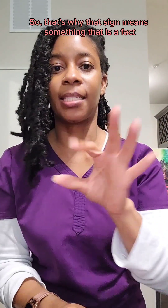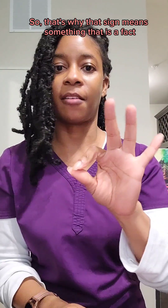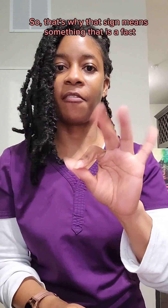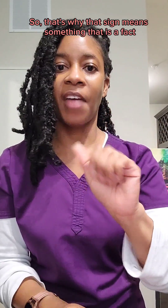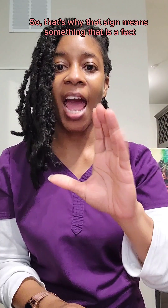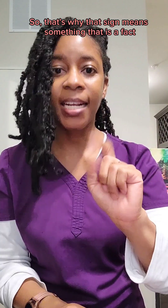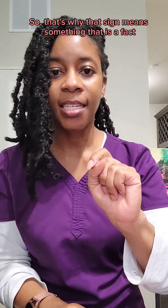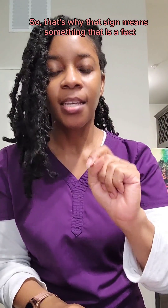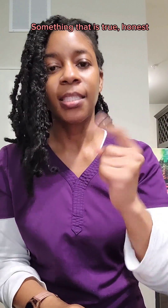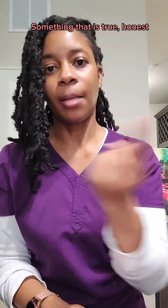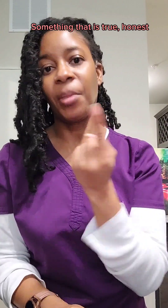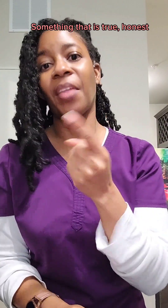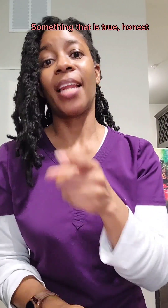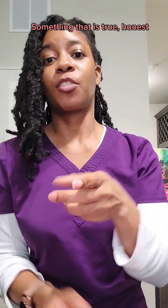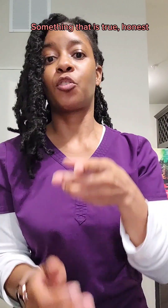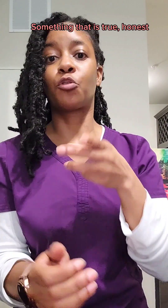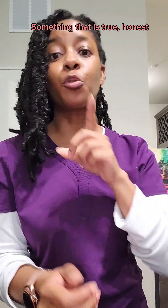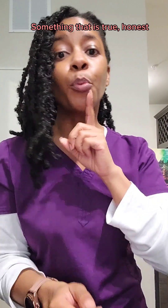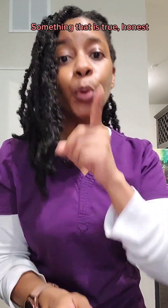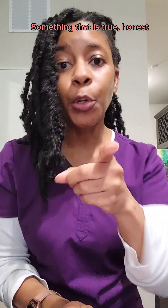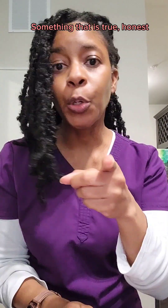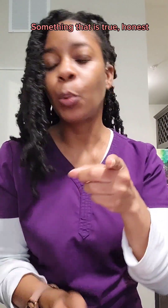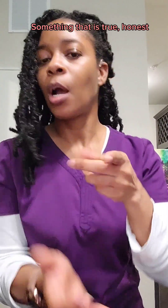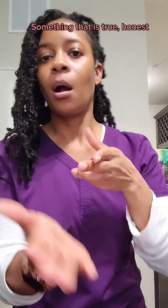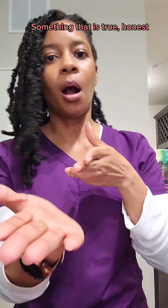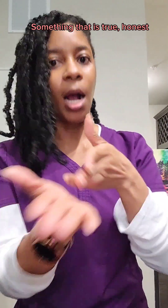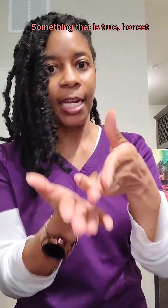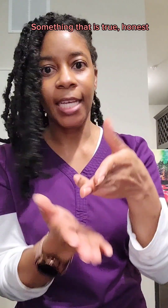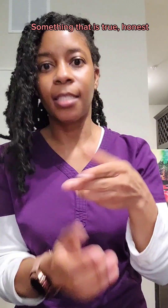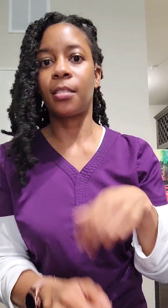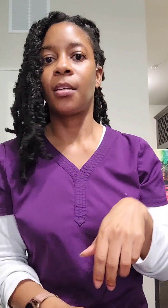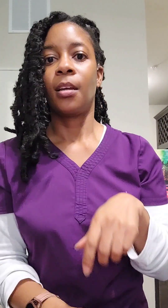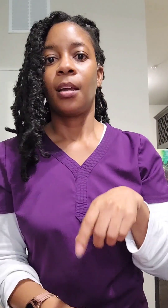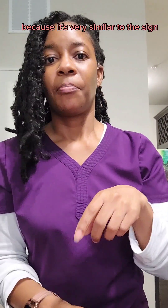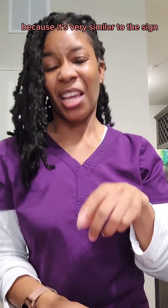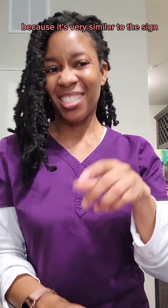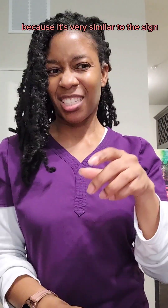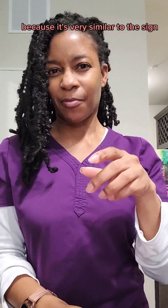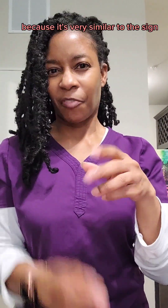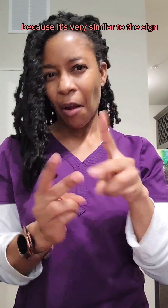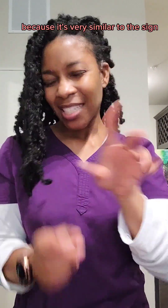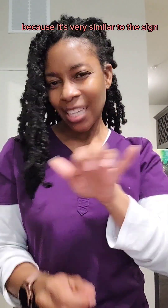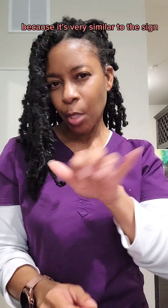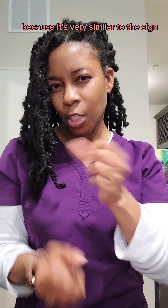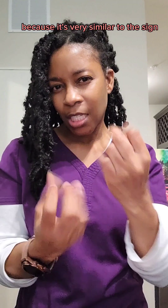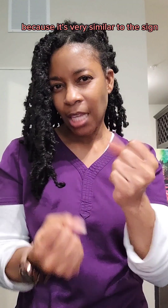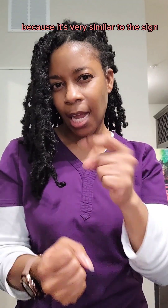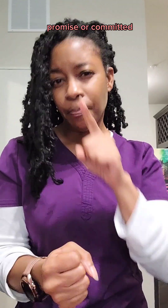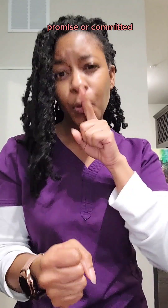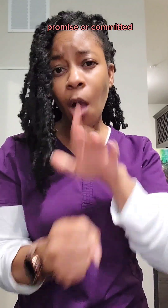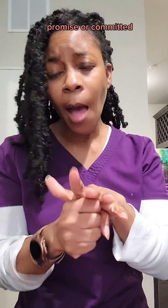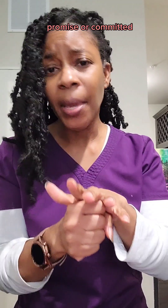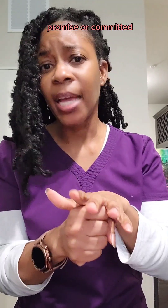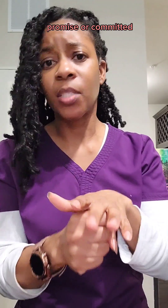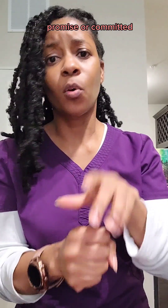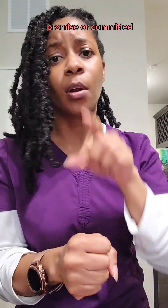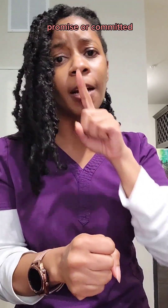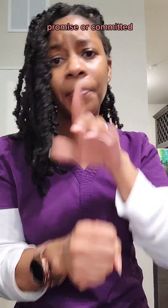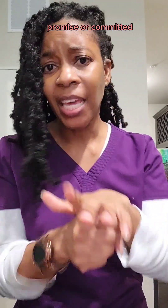a fact, something that is true, honest, because it's very similar to the sign promise or